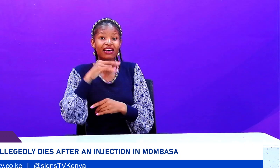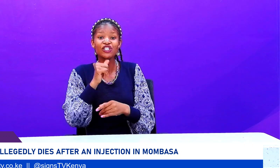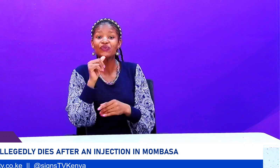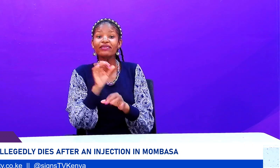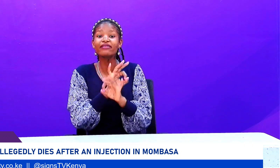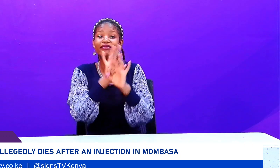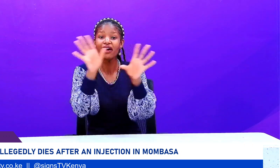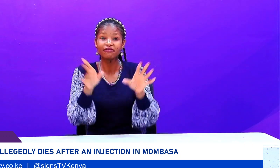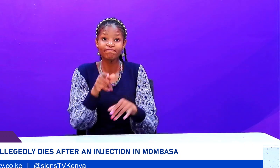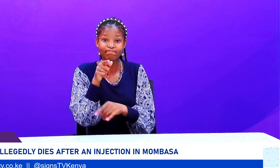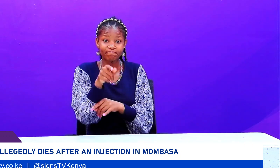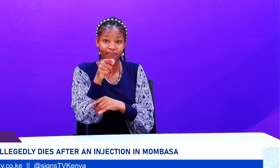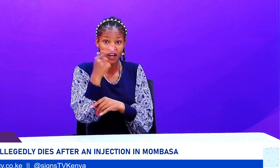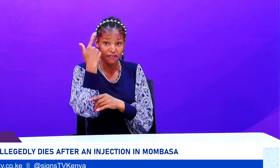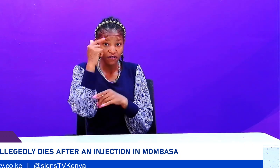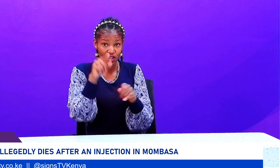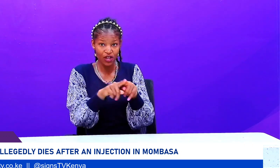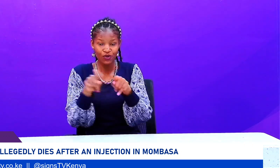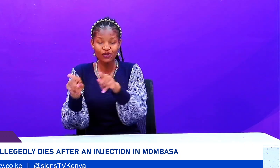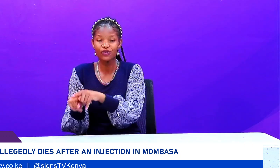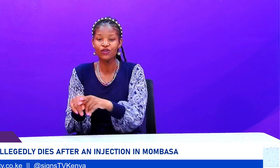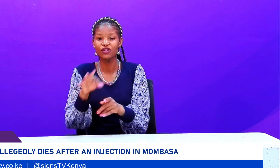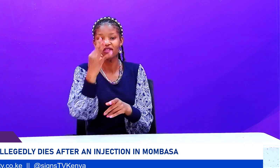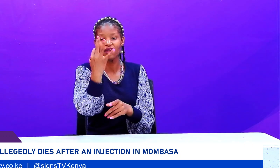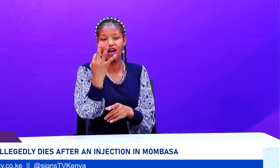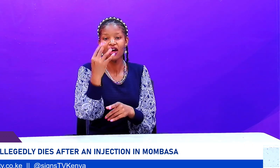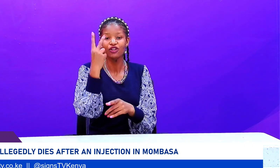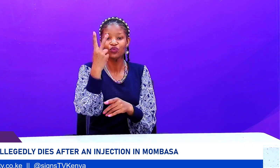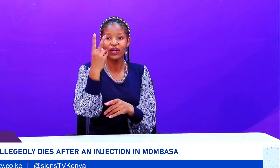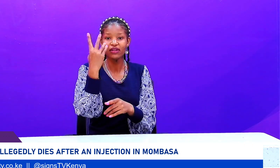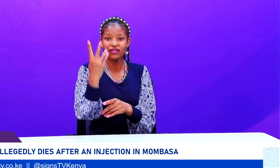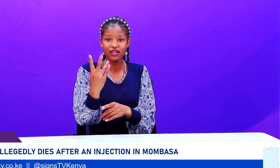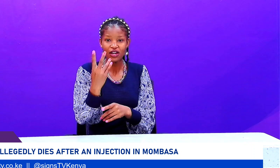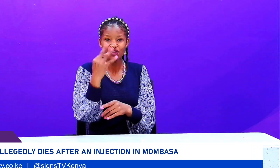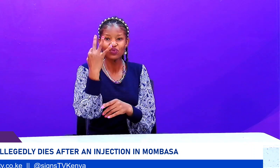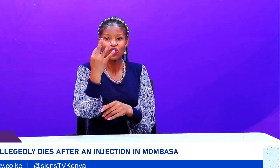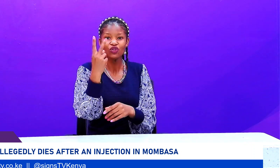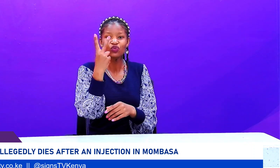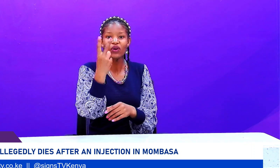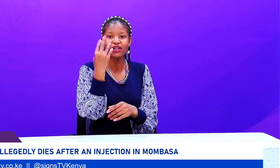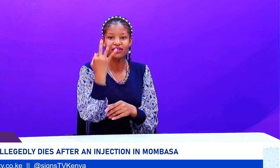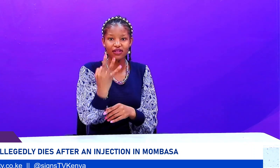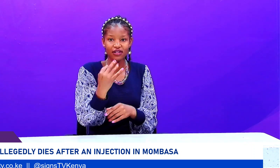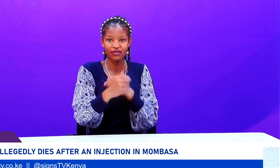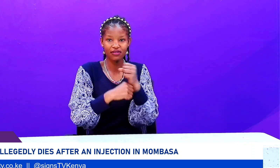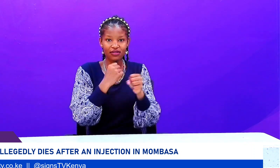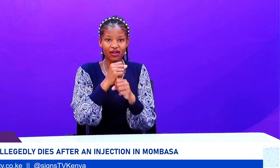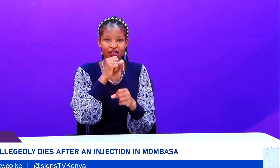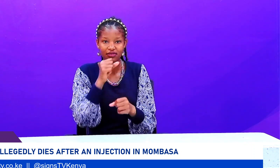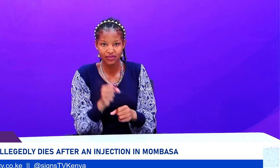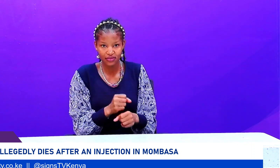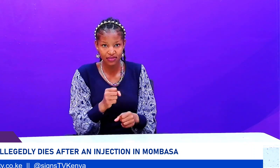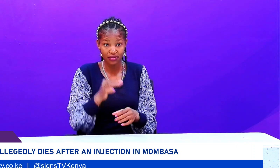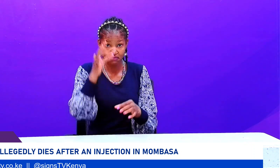family died in unclear circumstances as the 23-year-old Faith Anando was